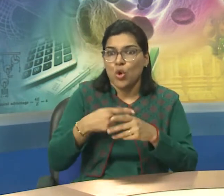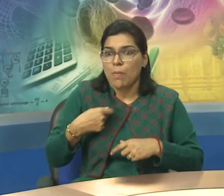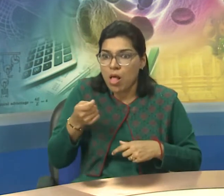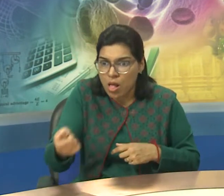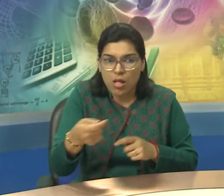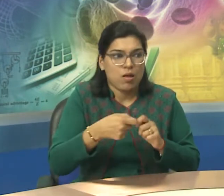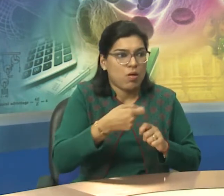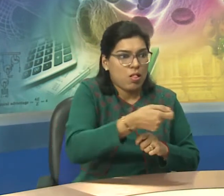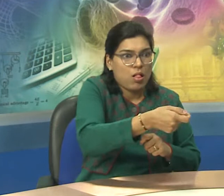from